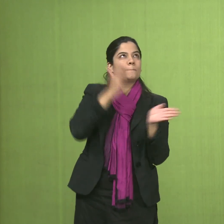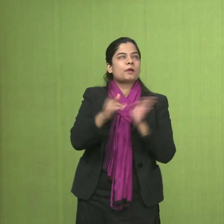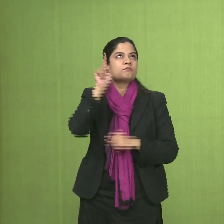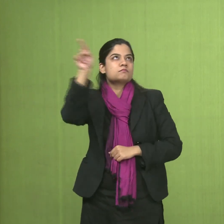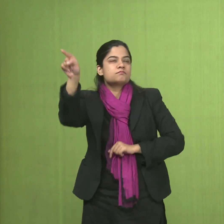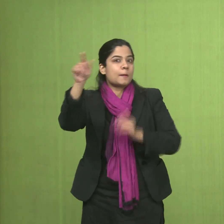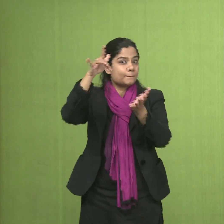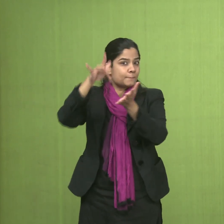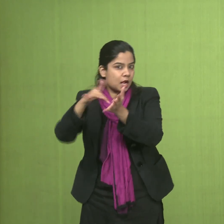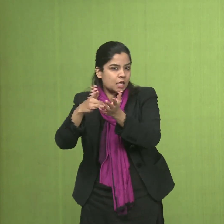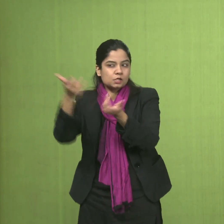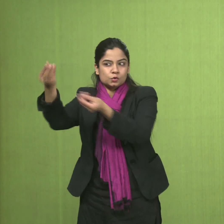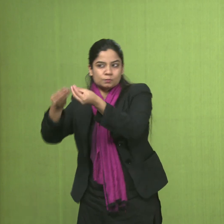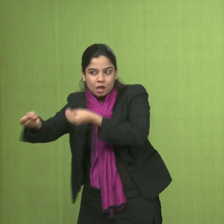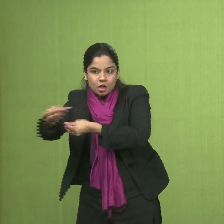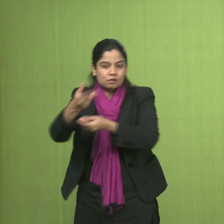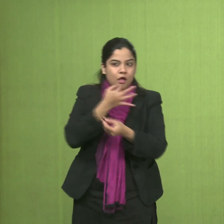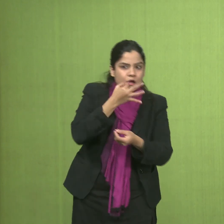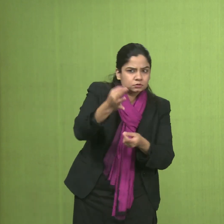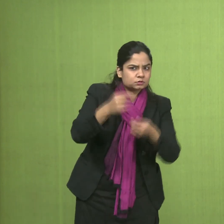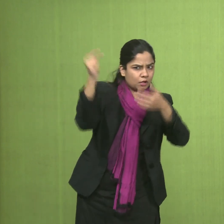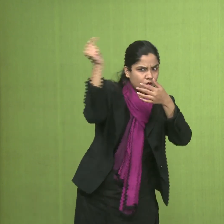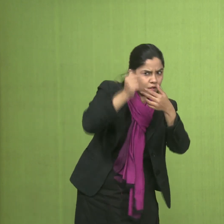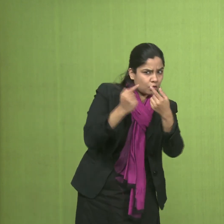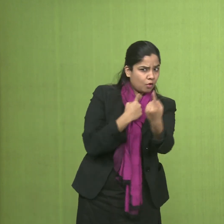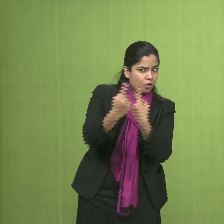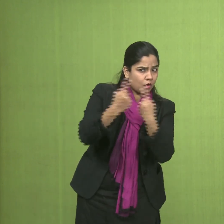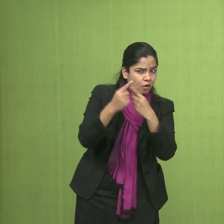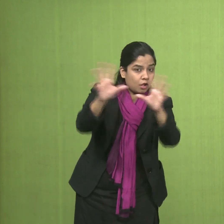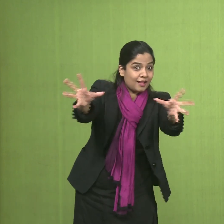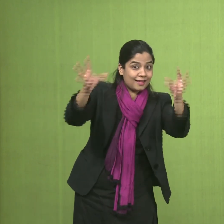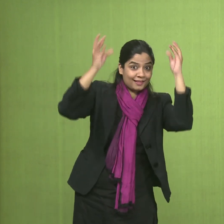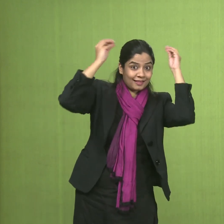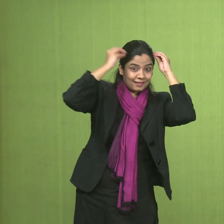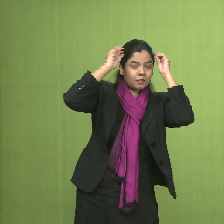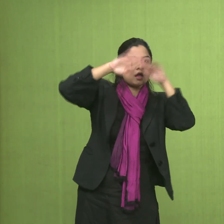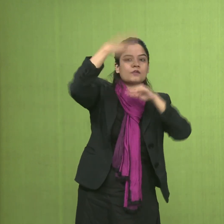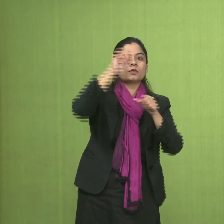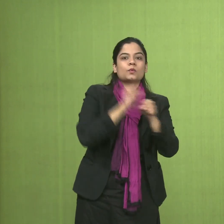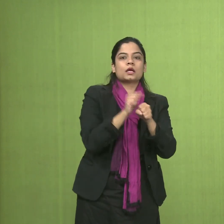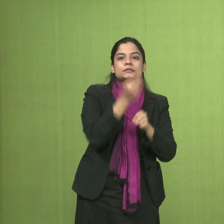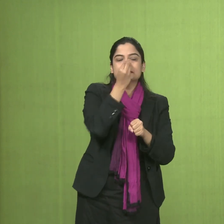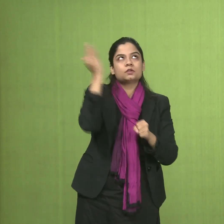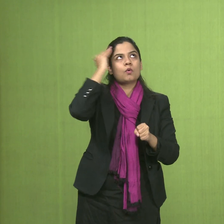it from that kind of a marketplace where it is easily and affordably available. So all these factors you must